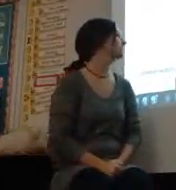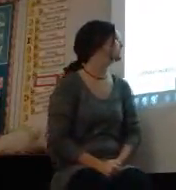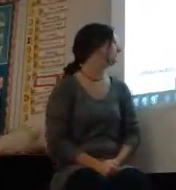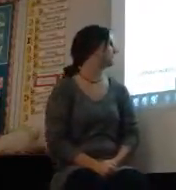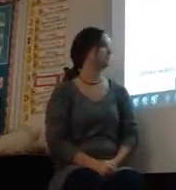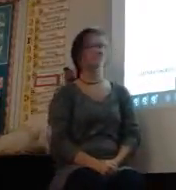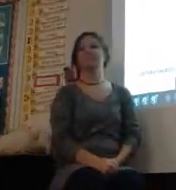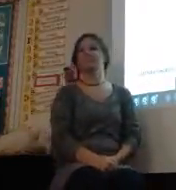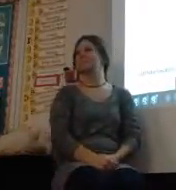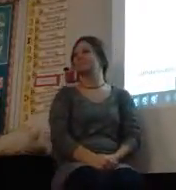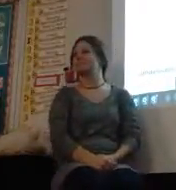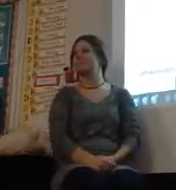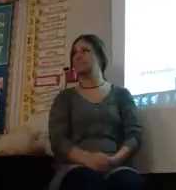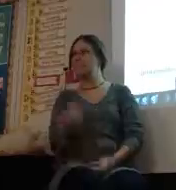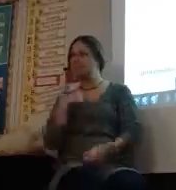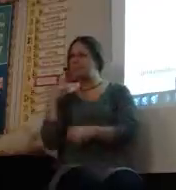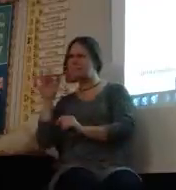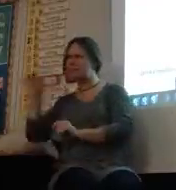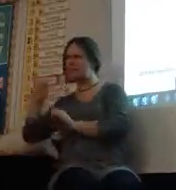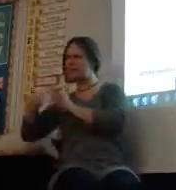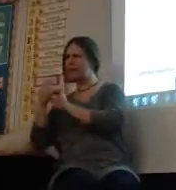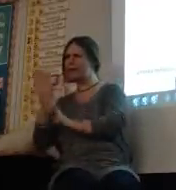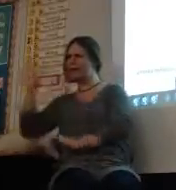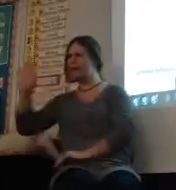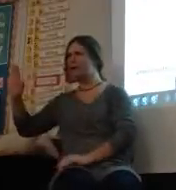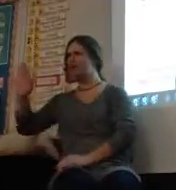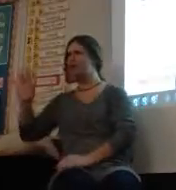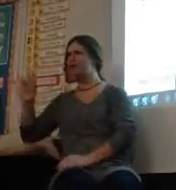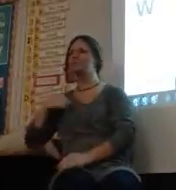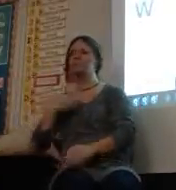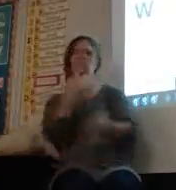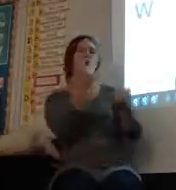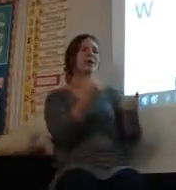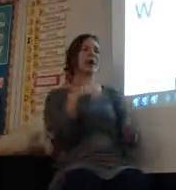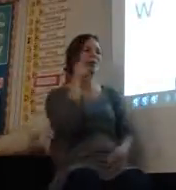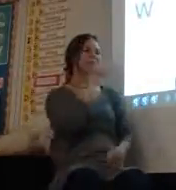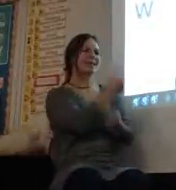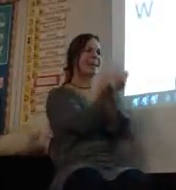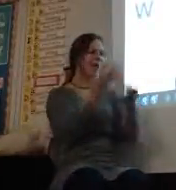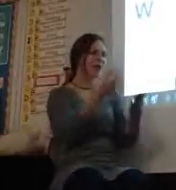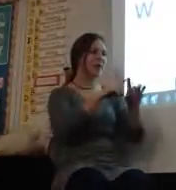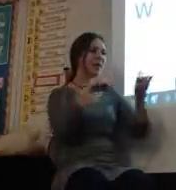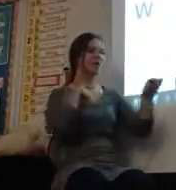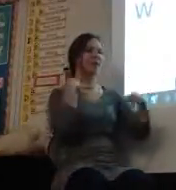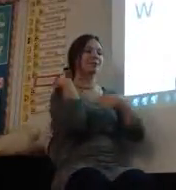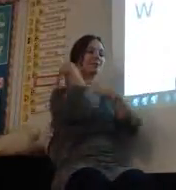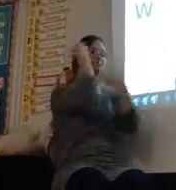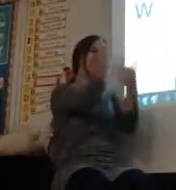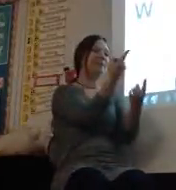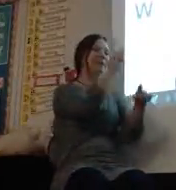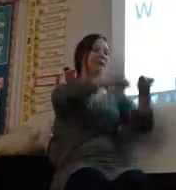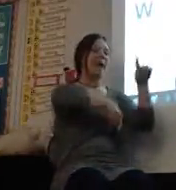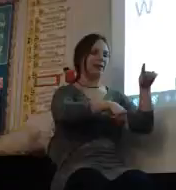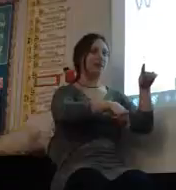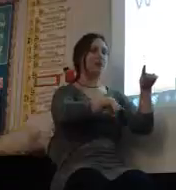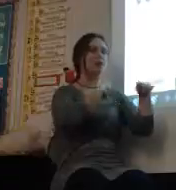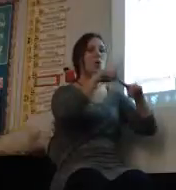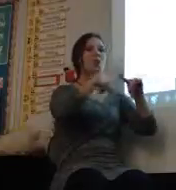click? So like right now you can see everything, but eventually you're not going to be able to. So when he gets down here to shipwrecked, you're